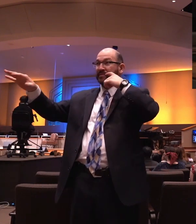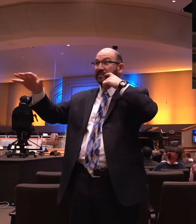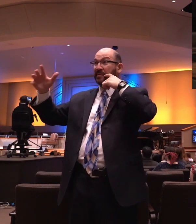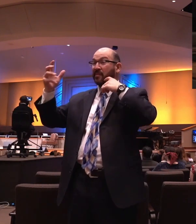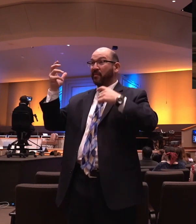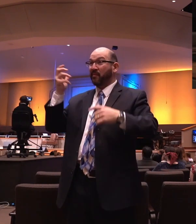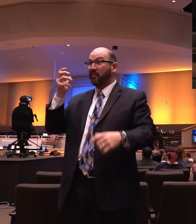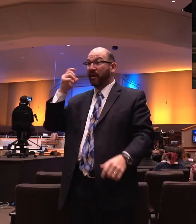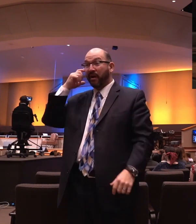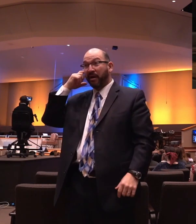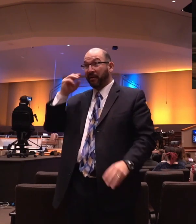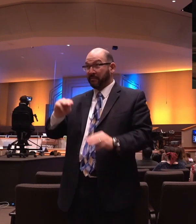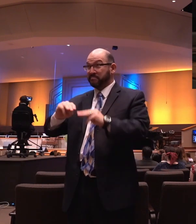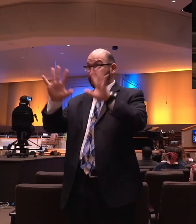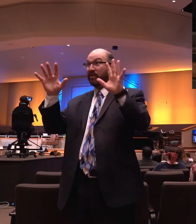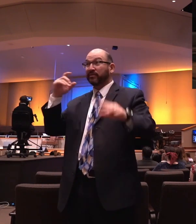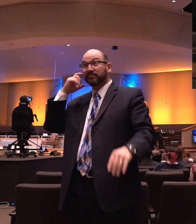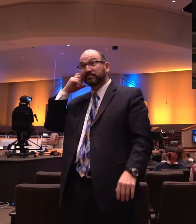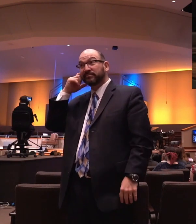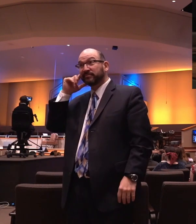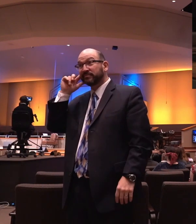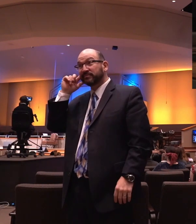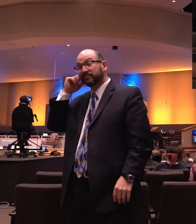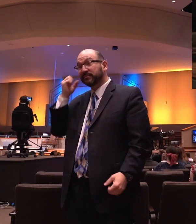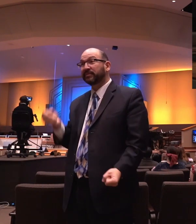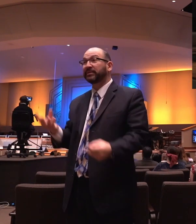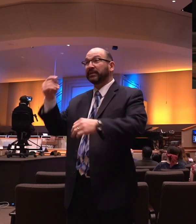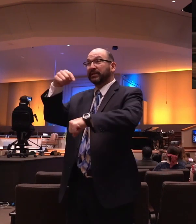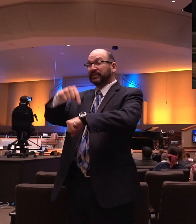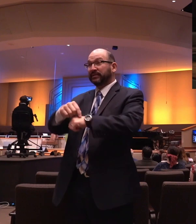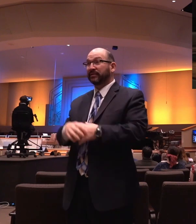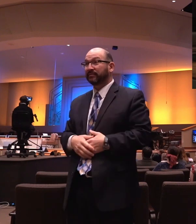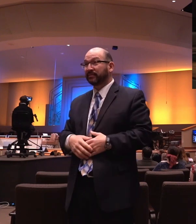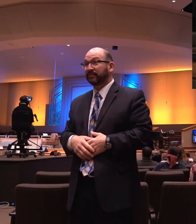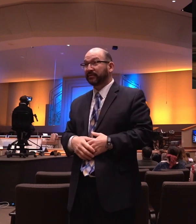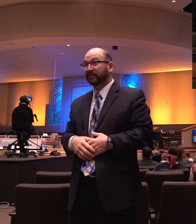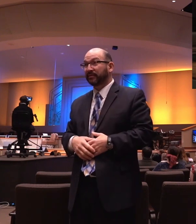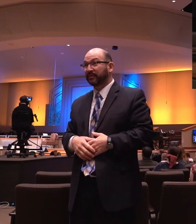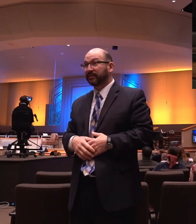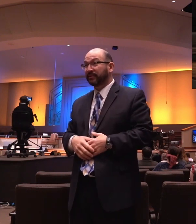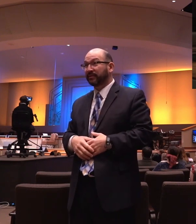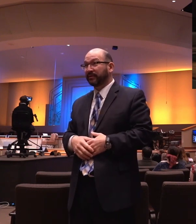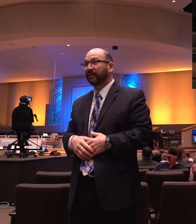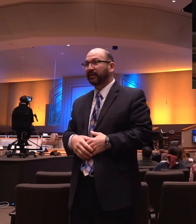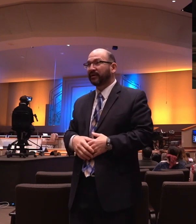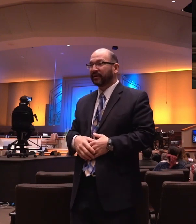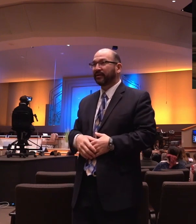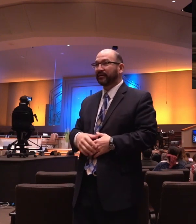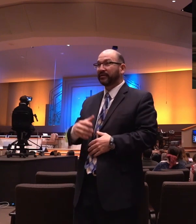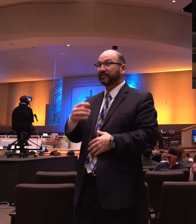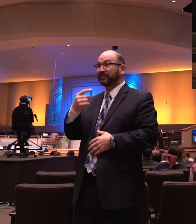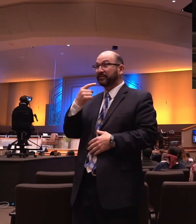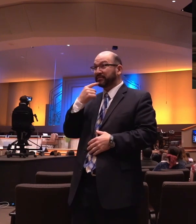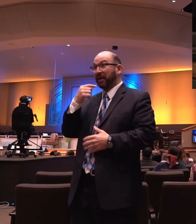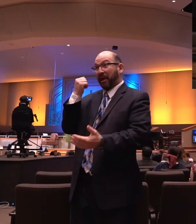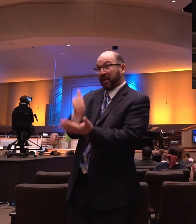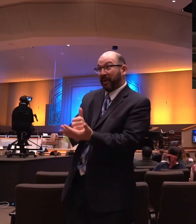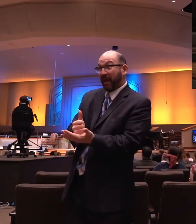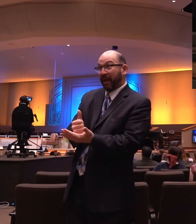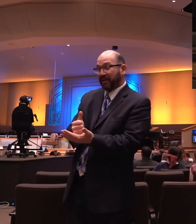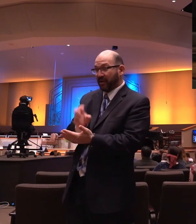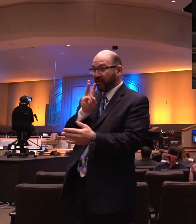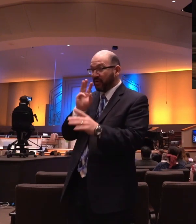significant miracle. A lot of times God's people, Amen, big stuff like that. Let me try that. The waters of the Red Sea